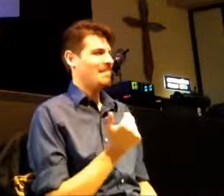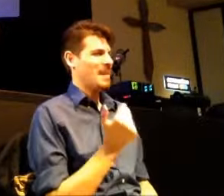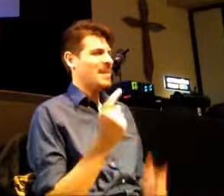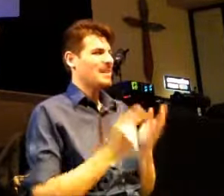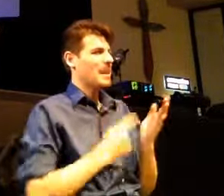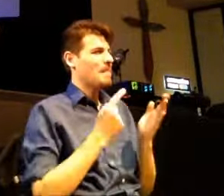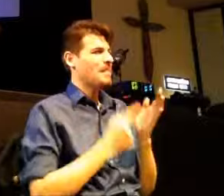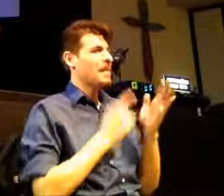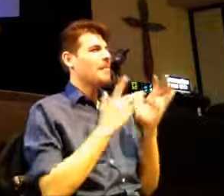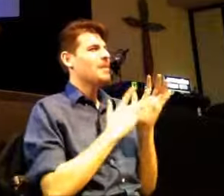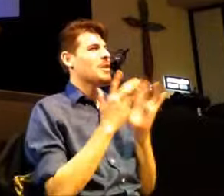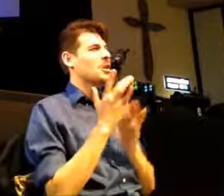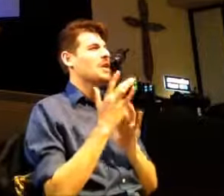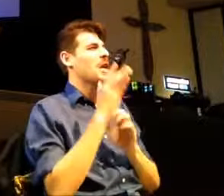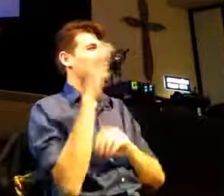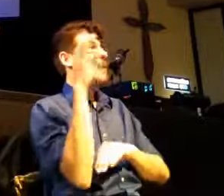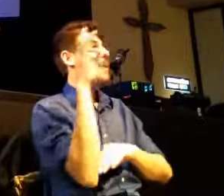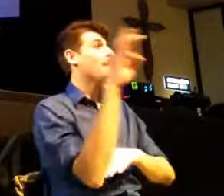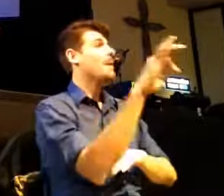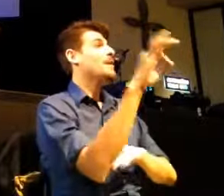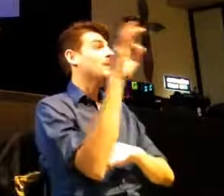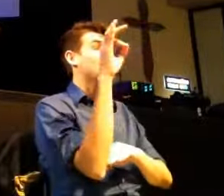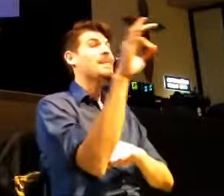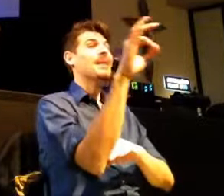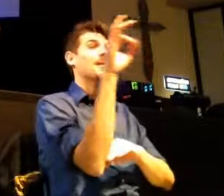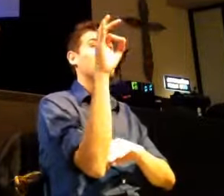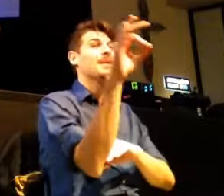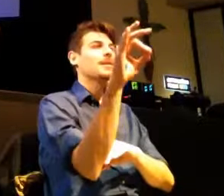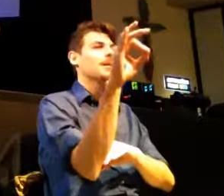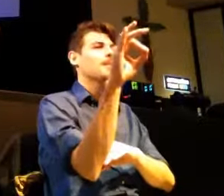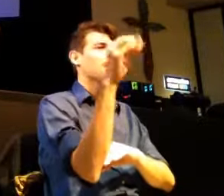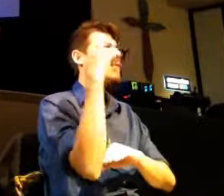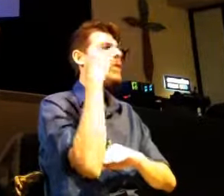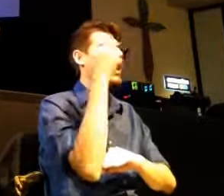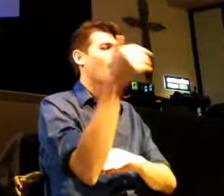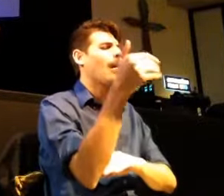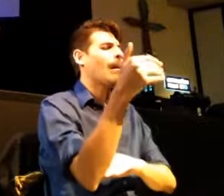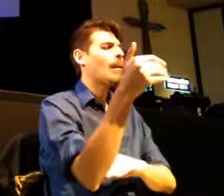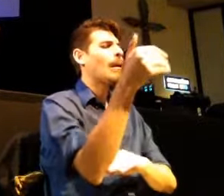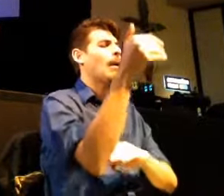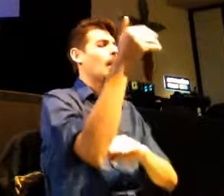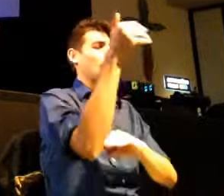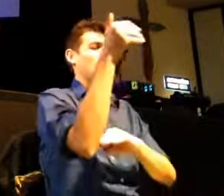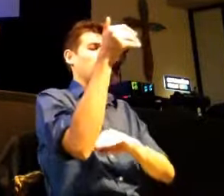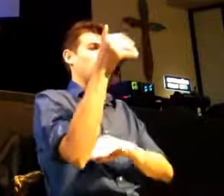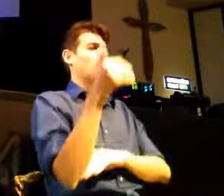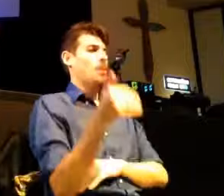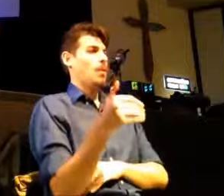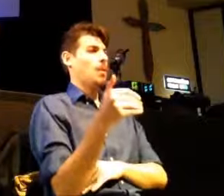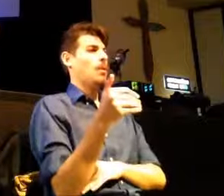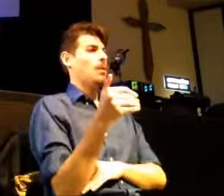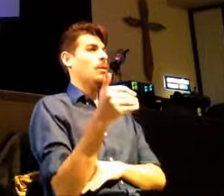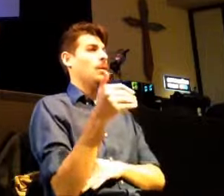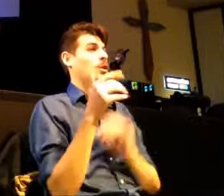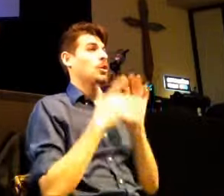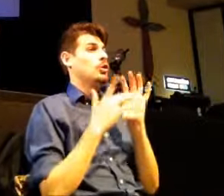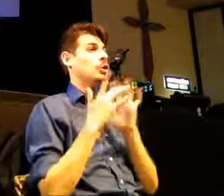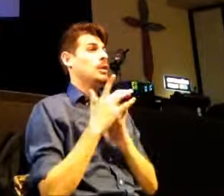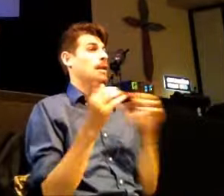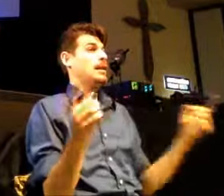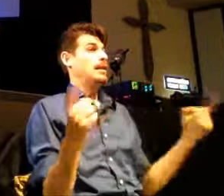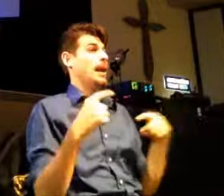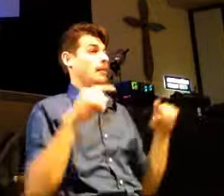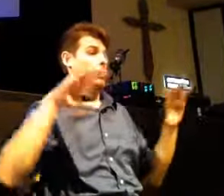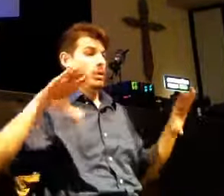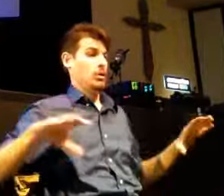to people, like what happens just earlier in the story. Earlier in the day, Jesus comes to this crowd of people and he sees them in all